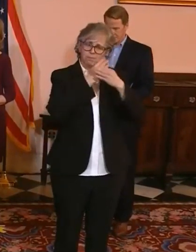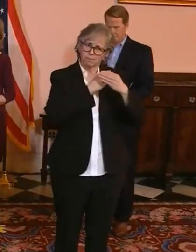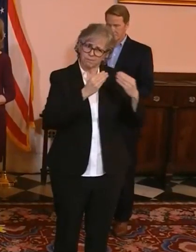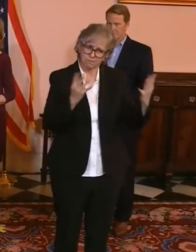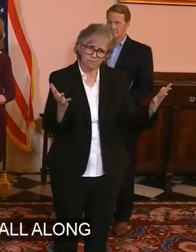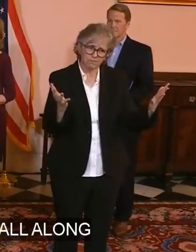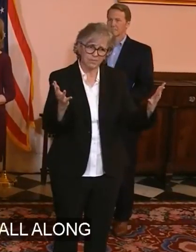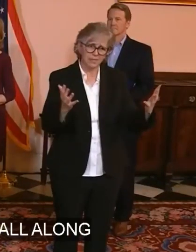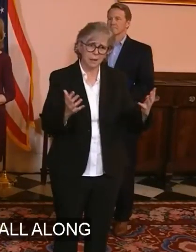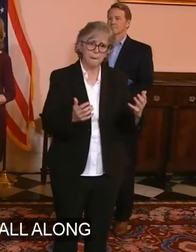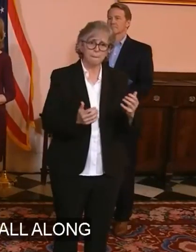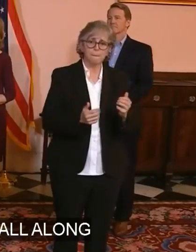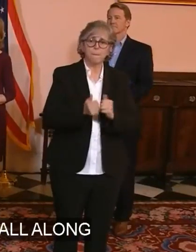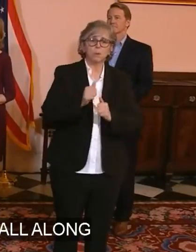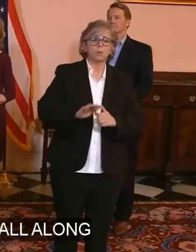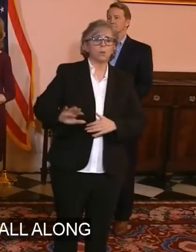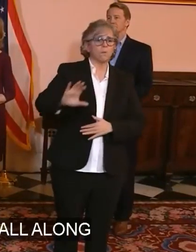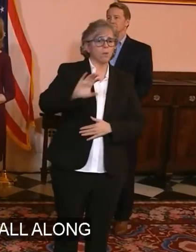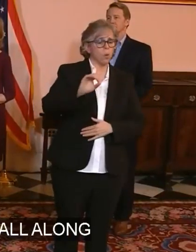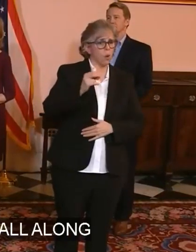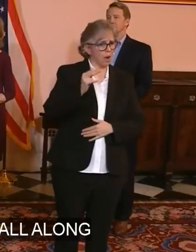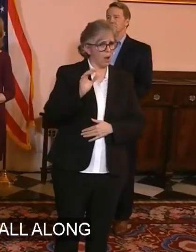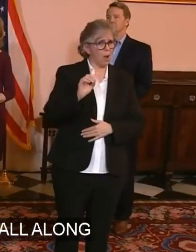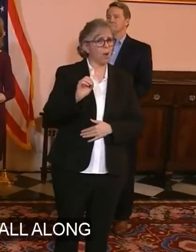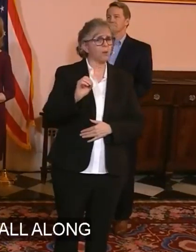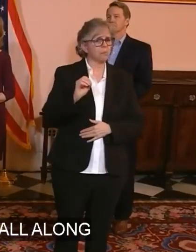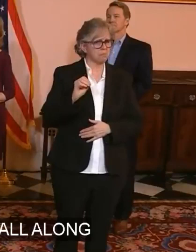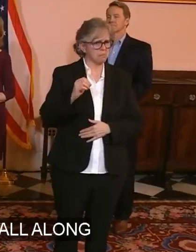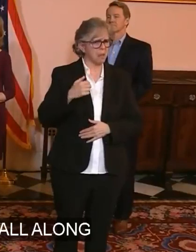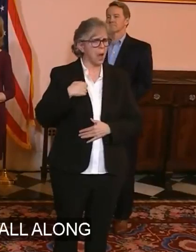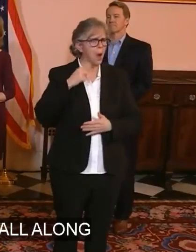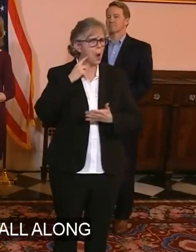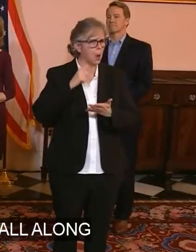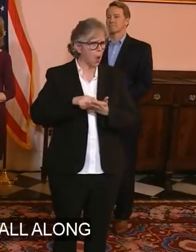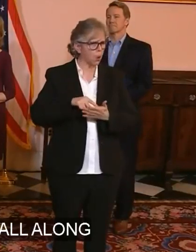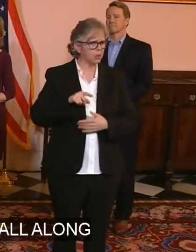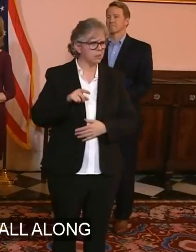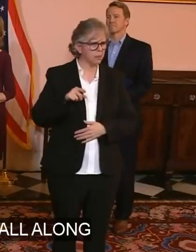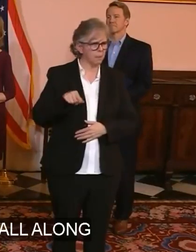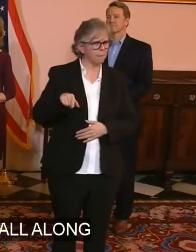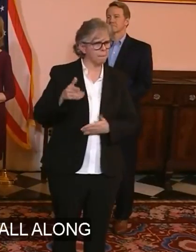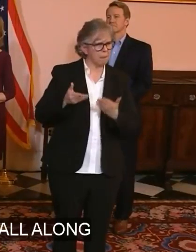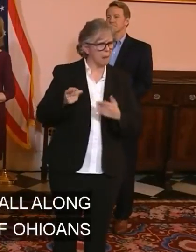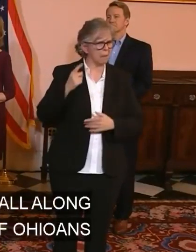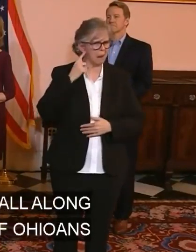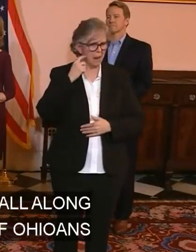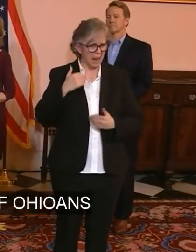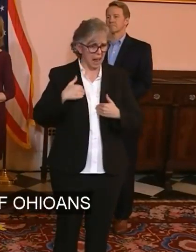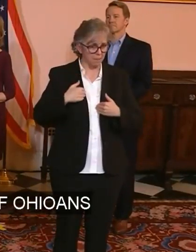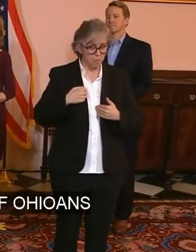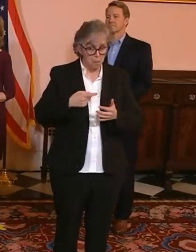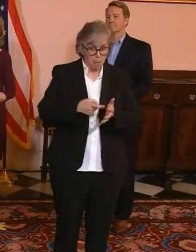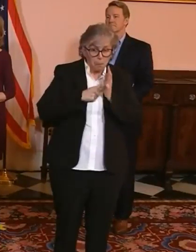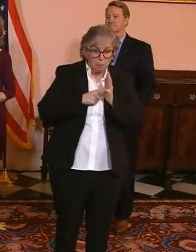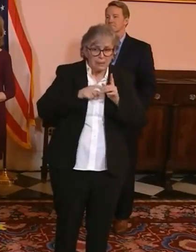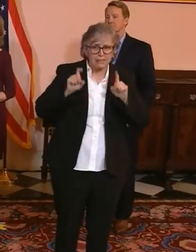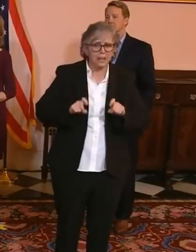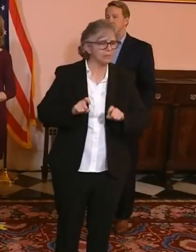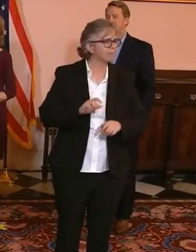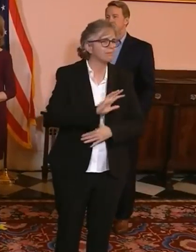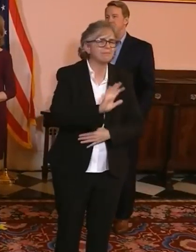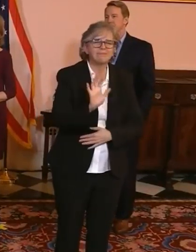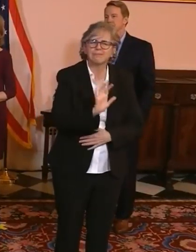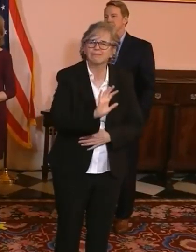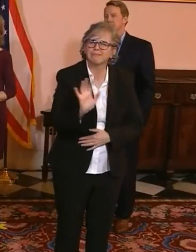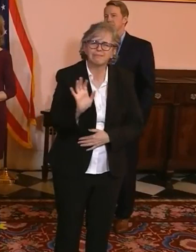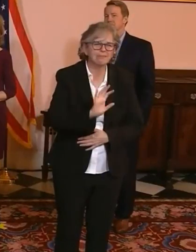have symptoms do not need to get tested for the coronavirus. The vast majority of Ohioans who have symptoms do